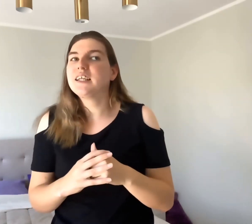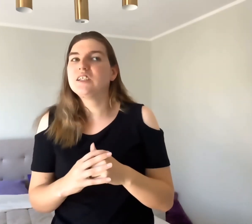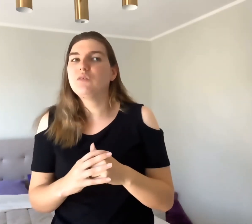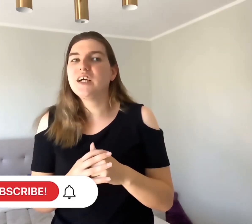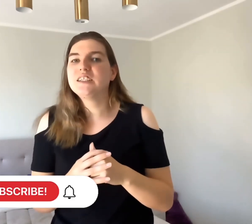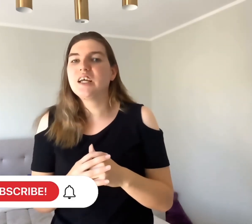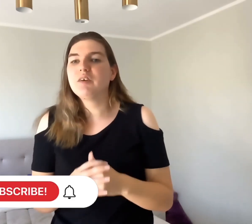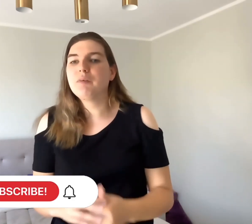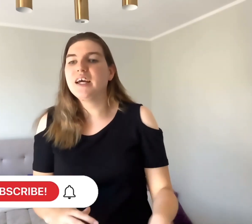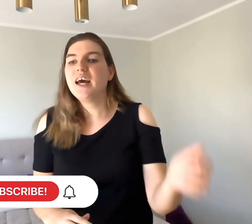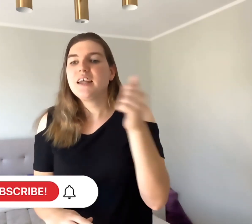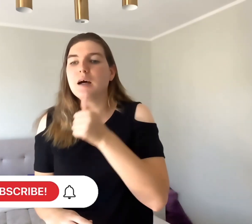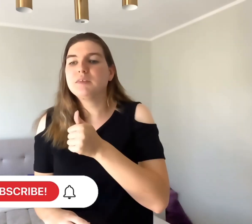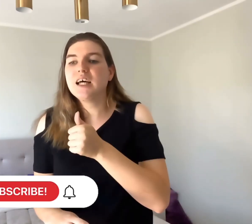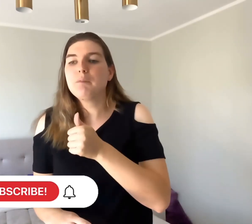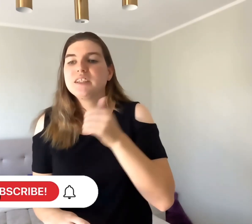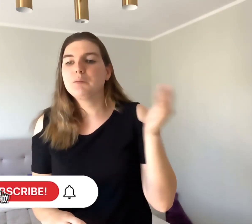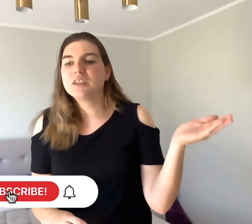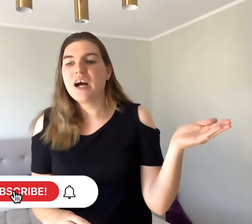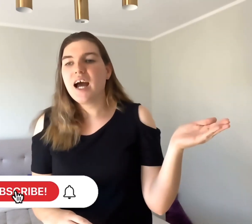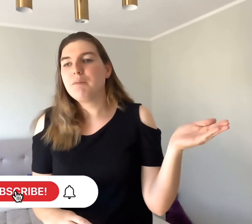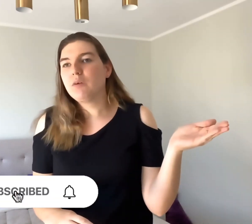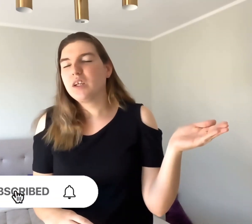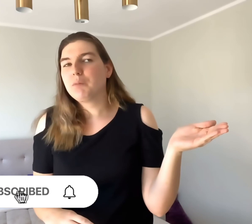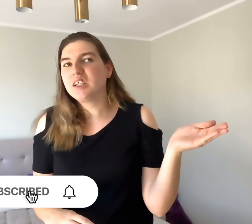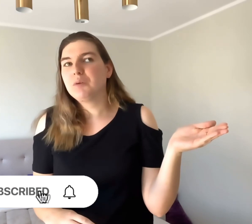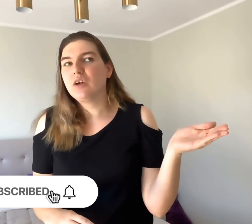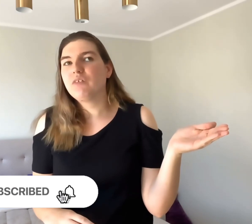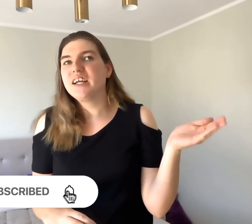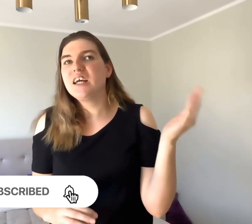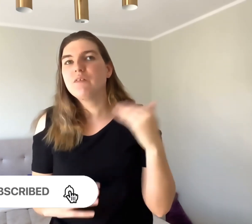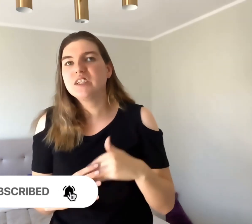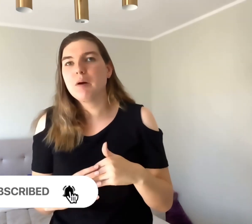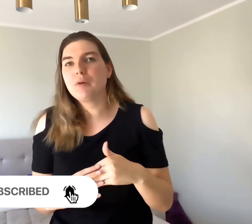don't forget to give it a big thumbs up, subscribe, and ring the bell to be notified every time I upload a new